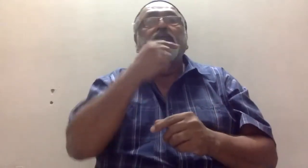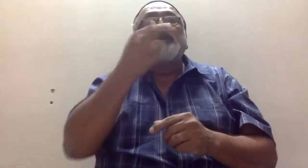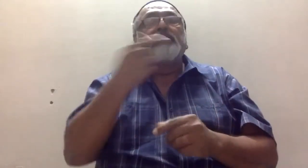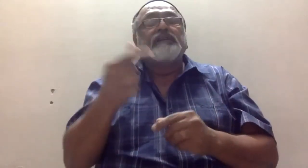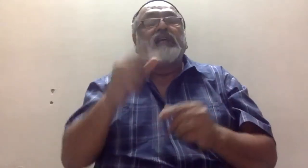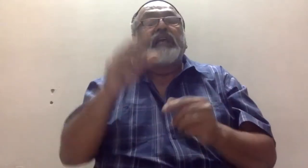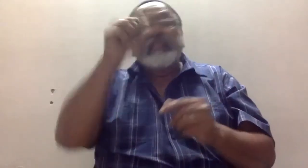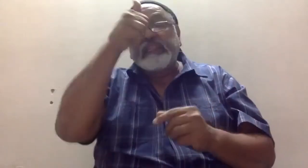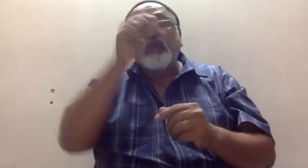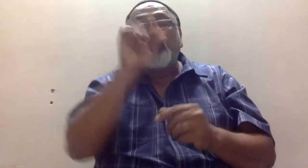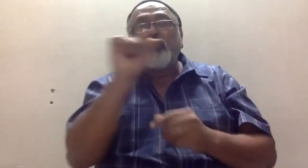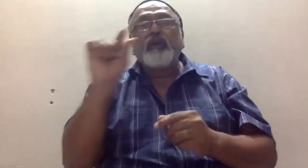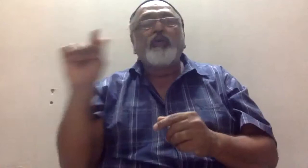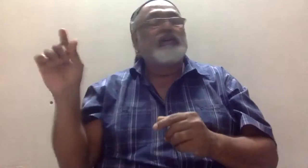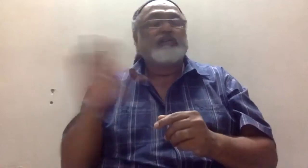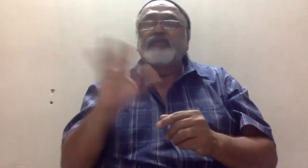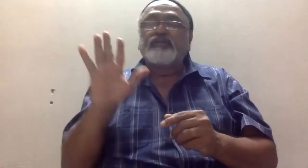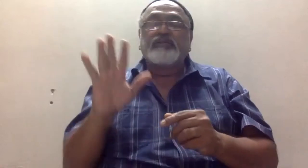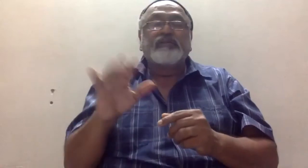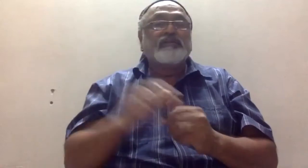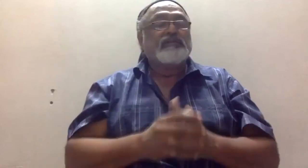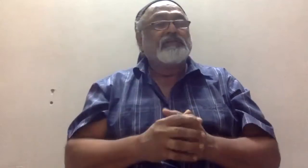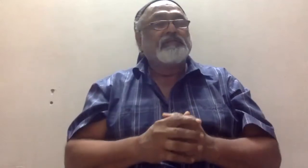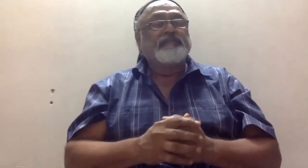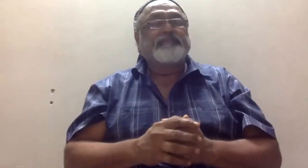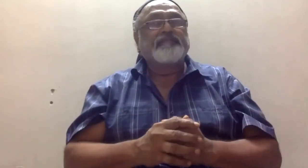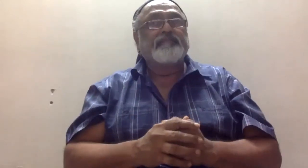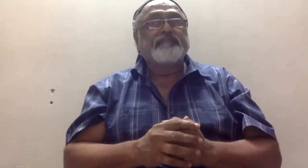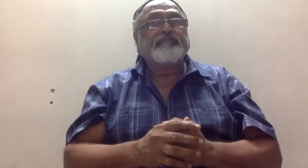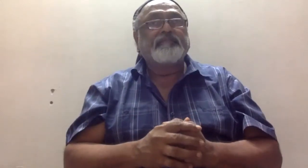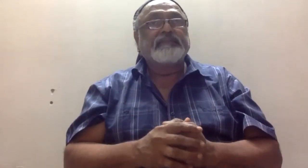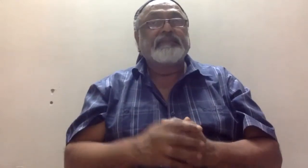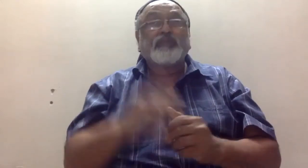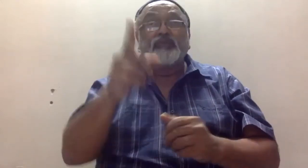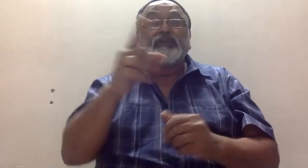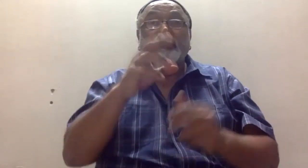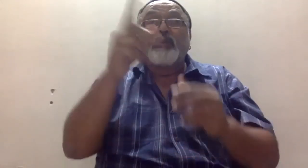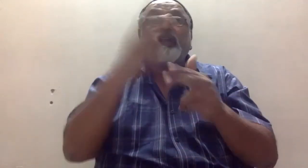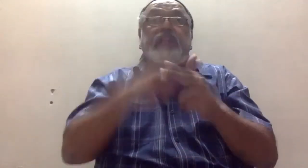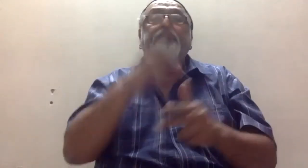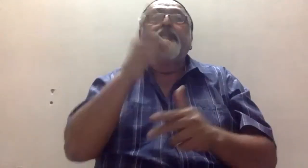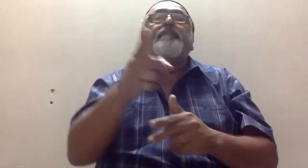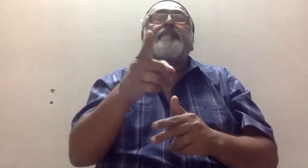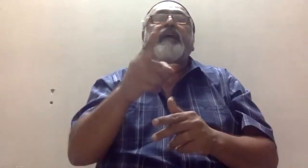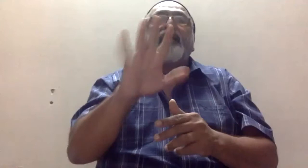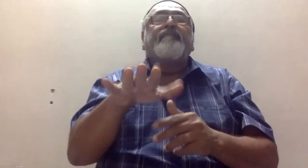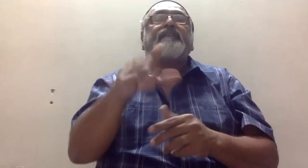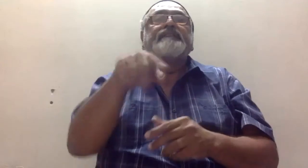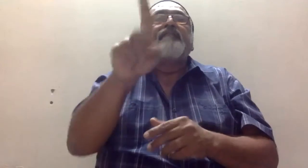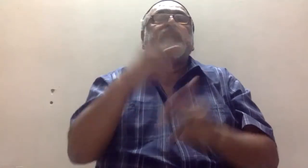They have a name. And then if you are referring to them, they're persons with a certain disability. We don't call them